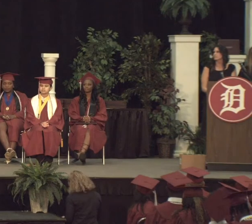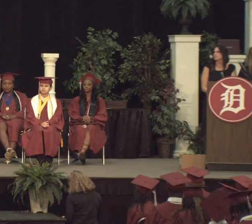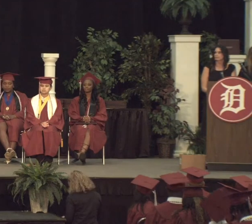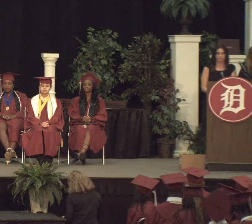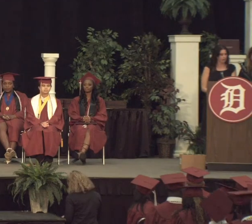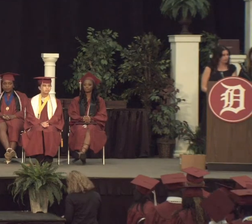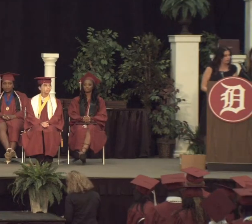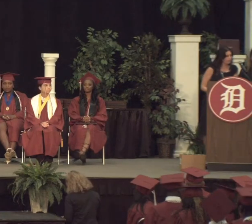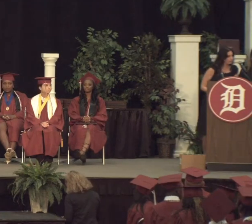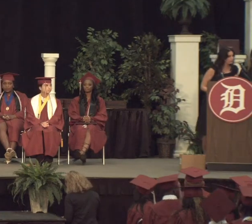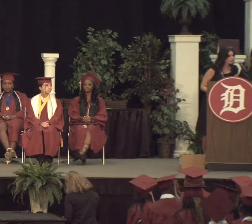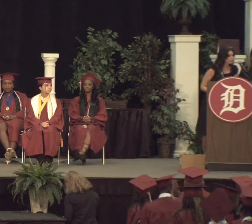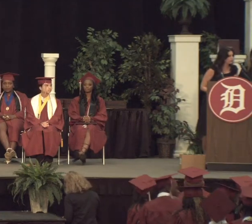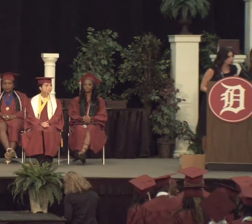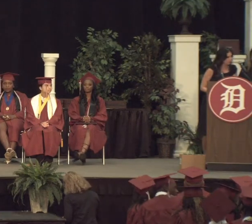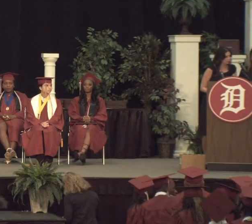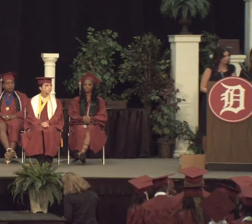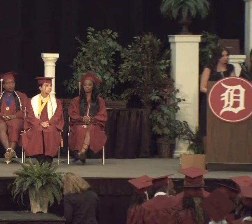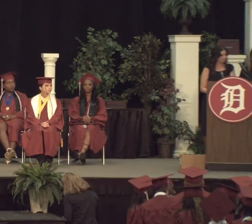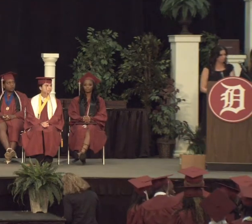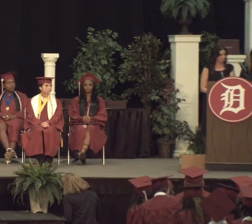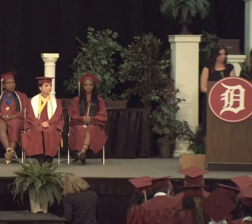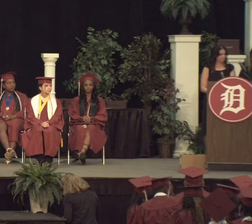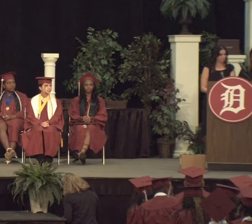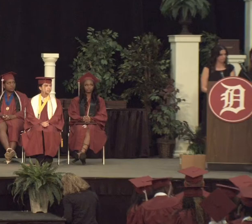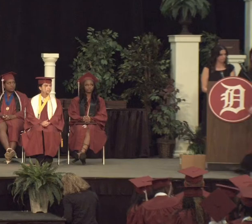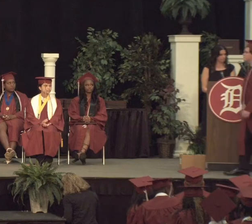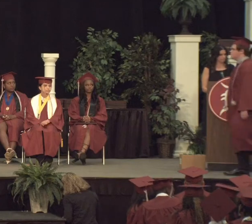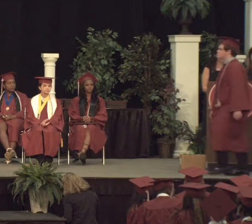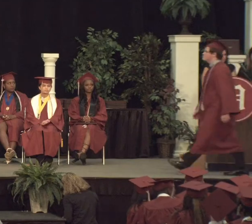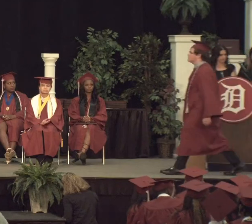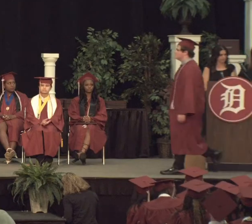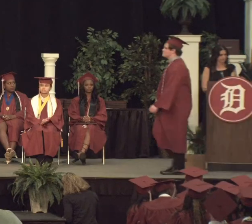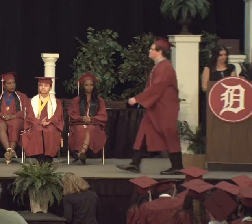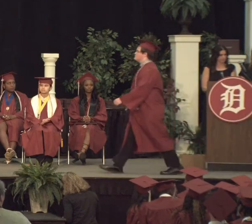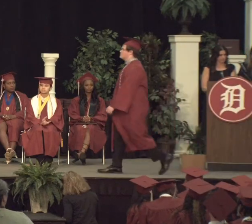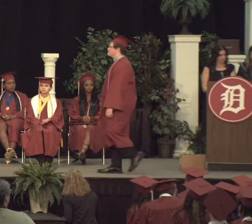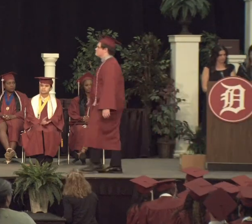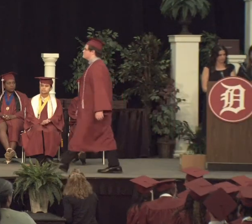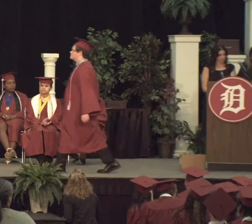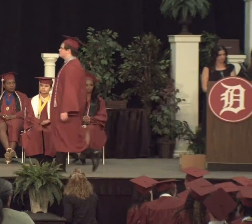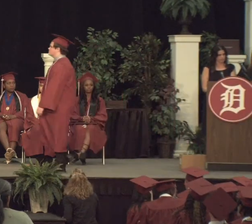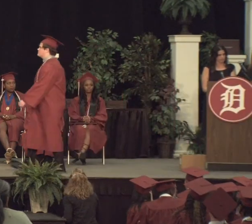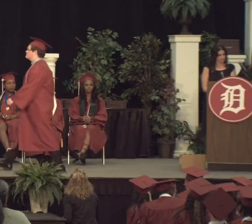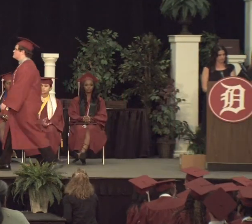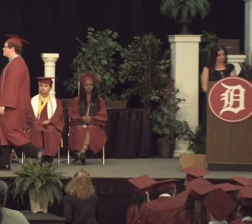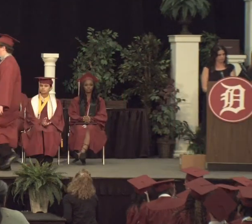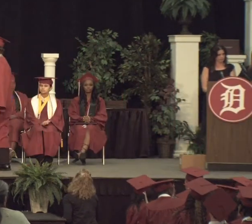Christian Bourgeois.